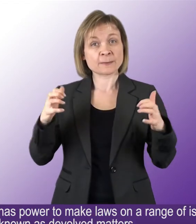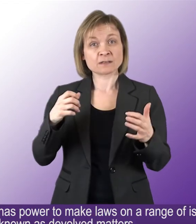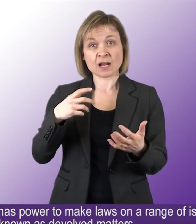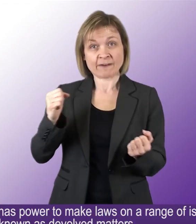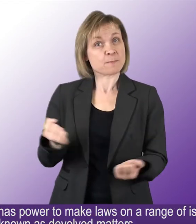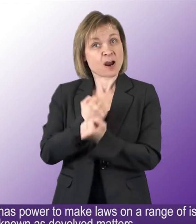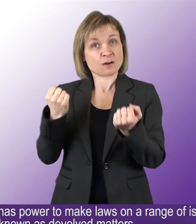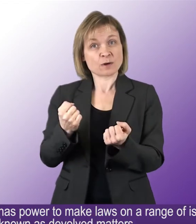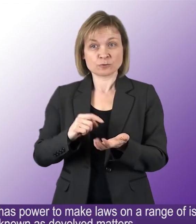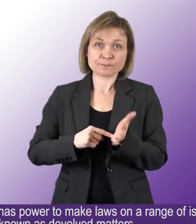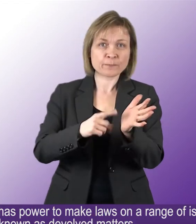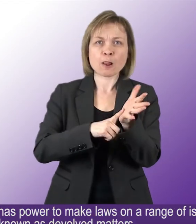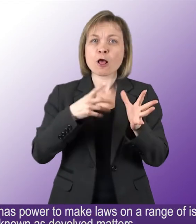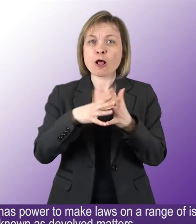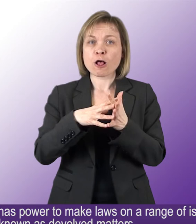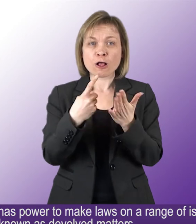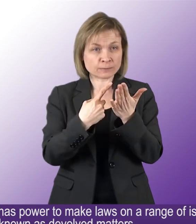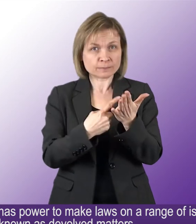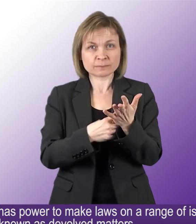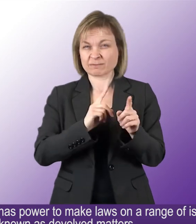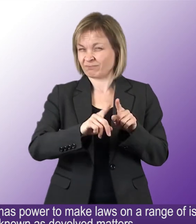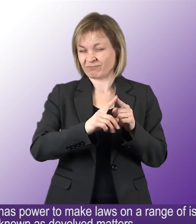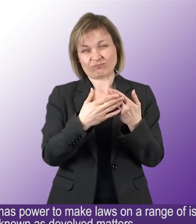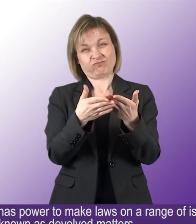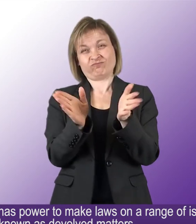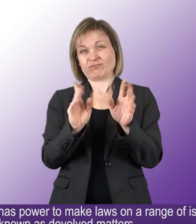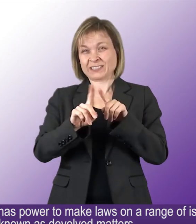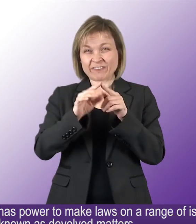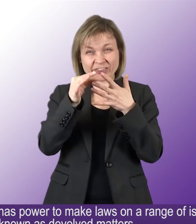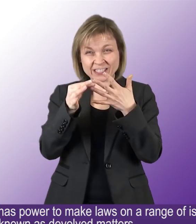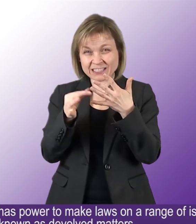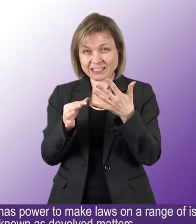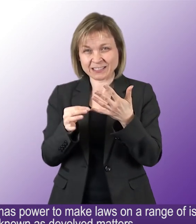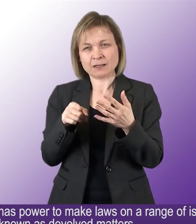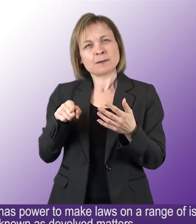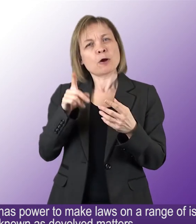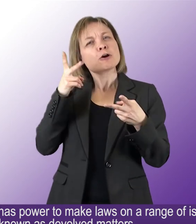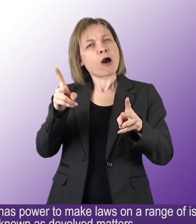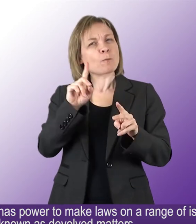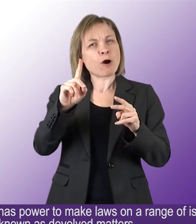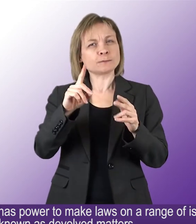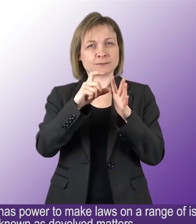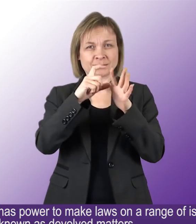The Scottish Parliament has power to make laws on a range of issues that are known as devolved matters.